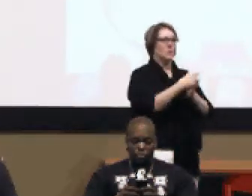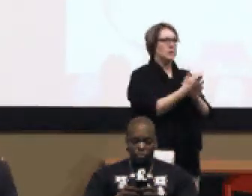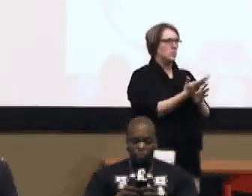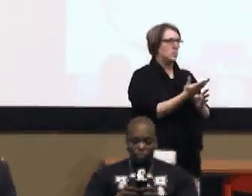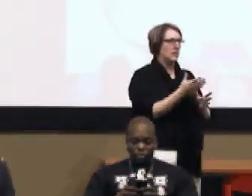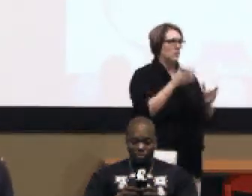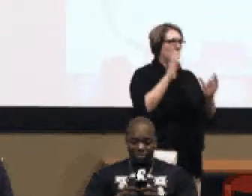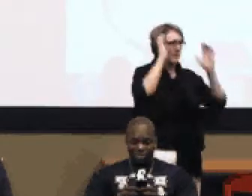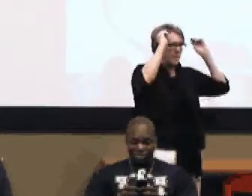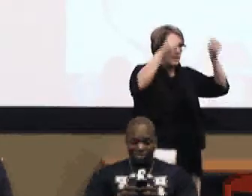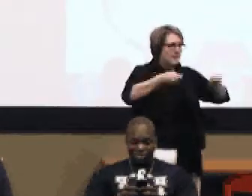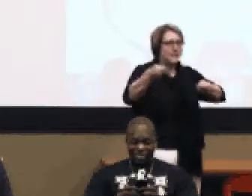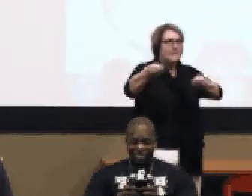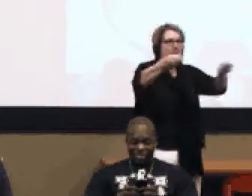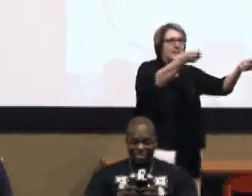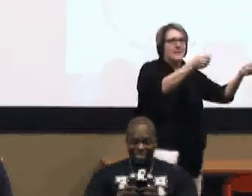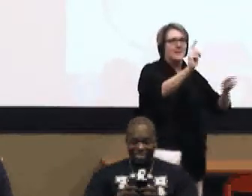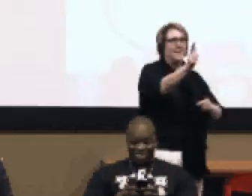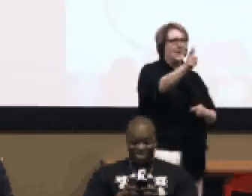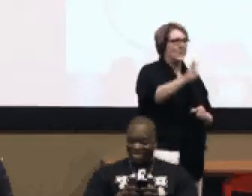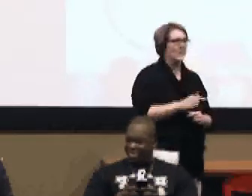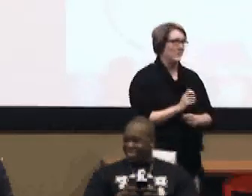pass the hat later. But